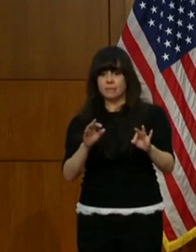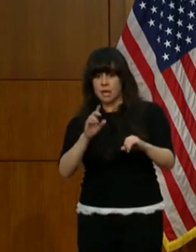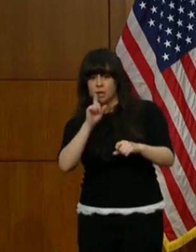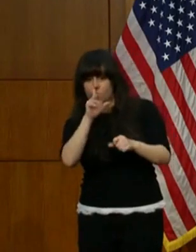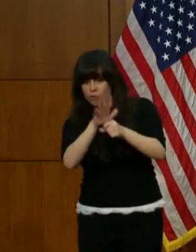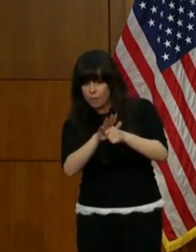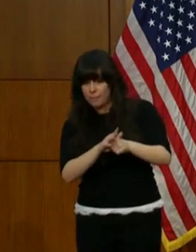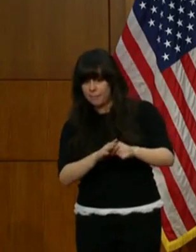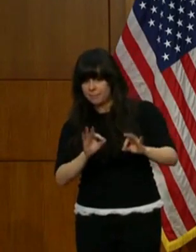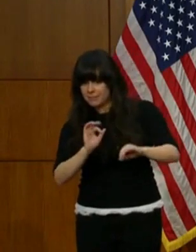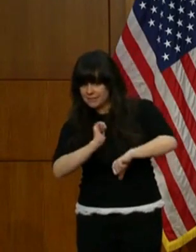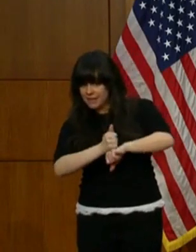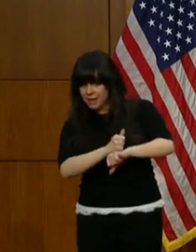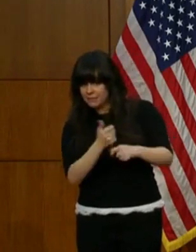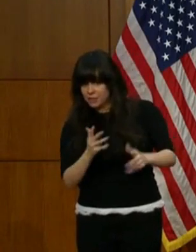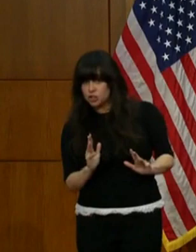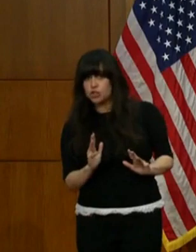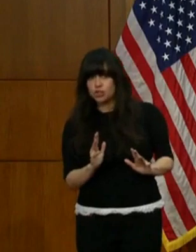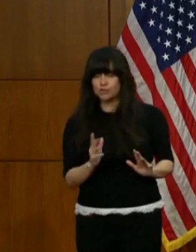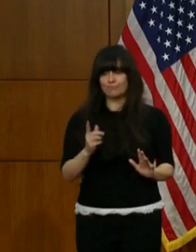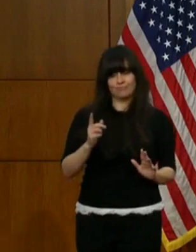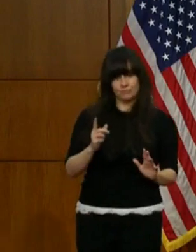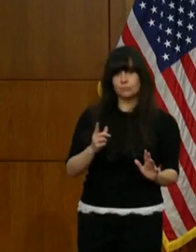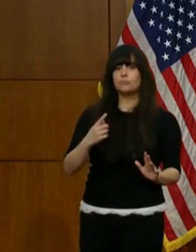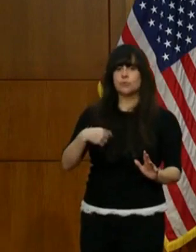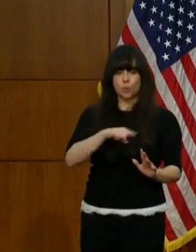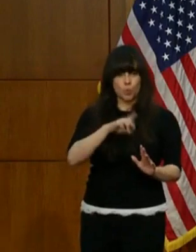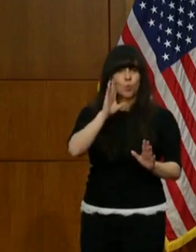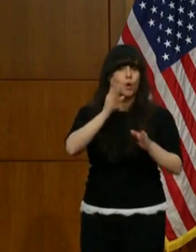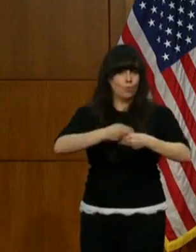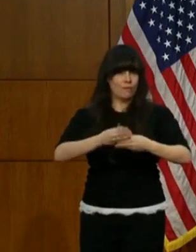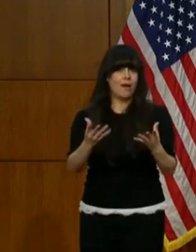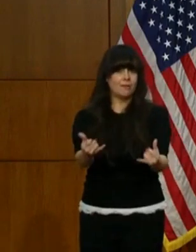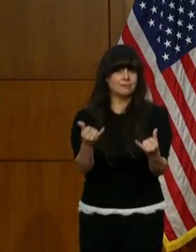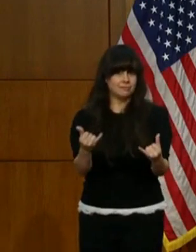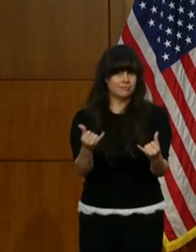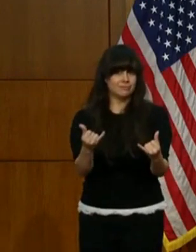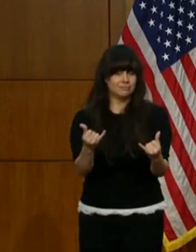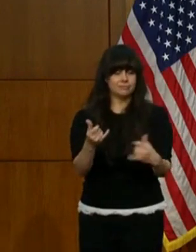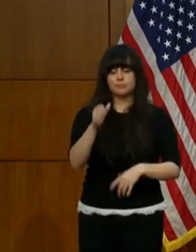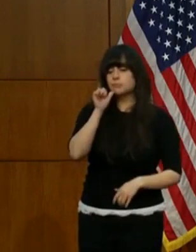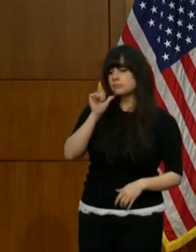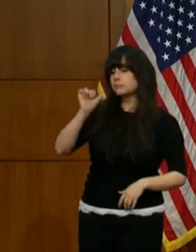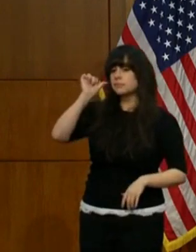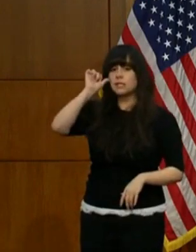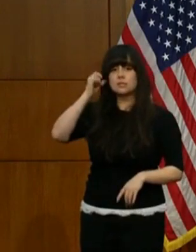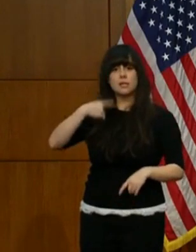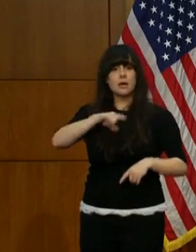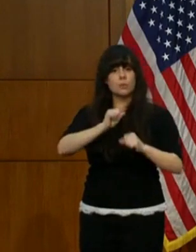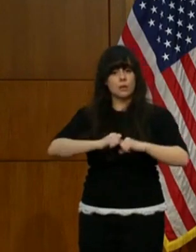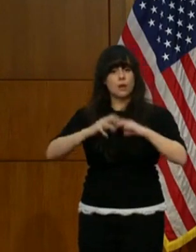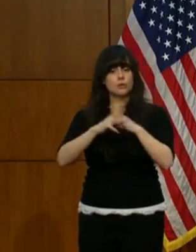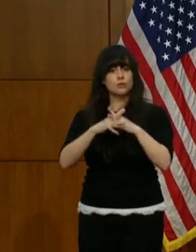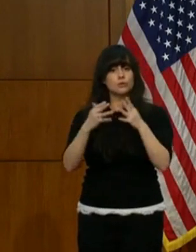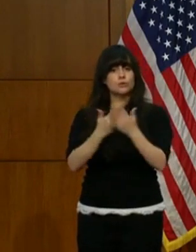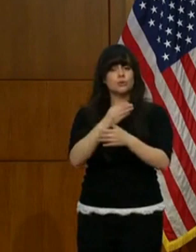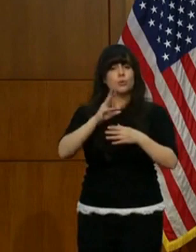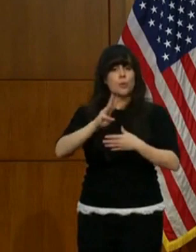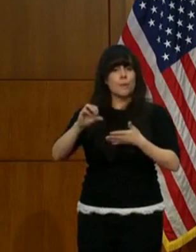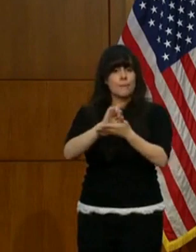through. And Virginia is delivering. Yesterday, we launched the website